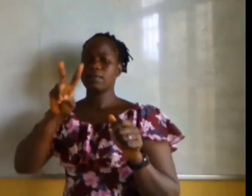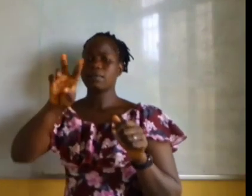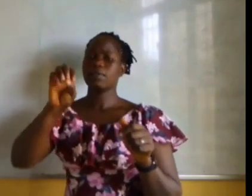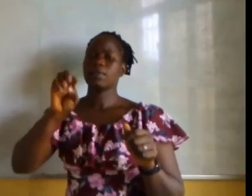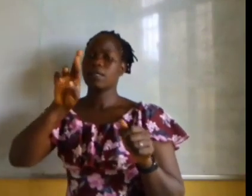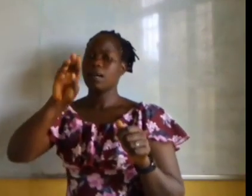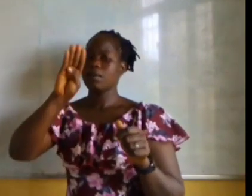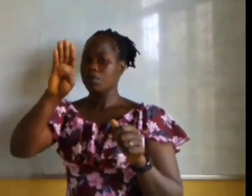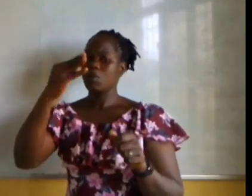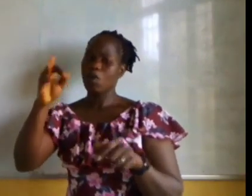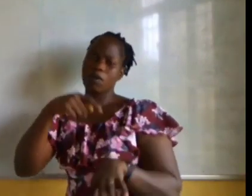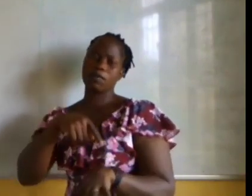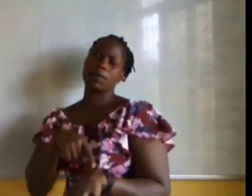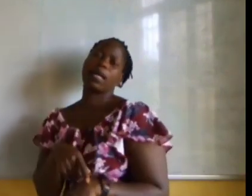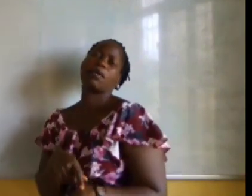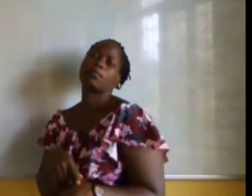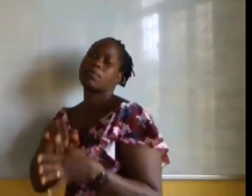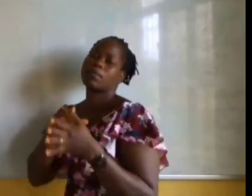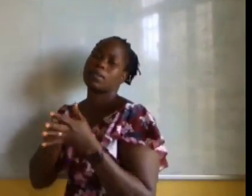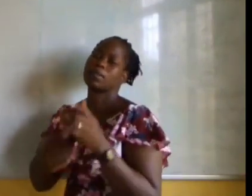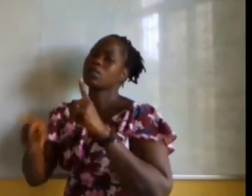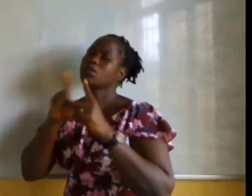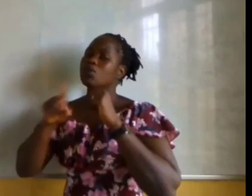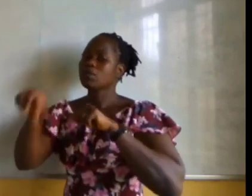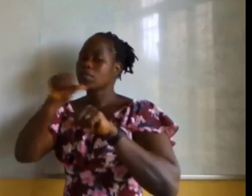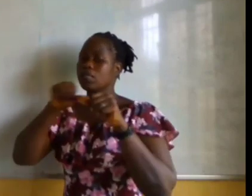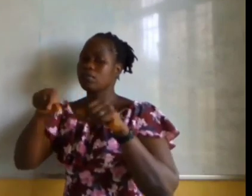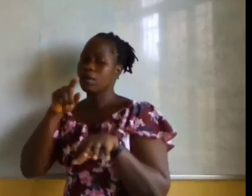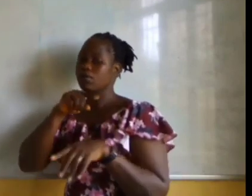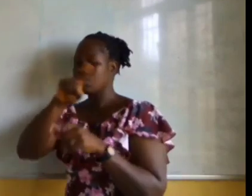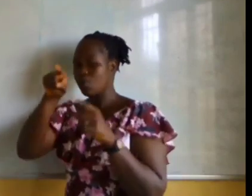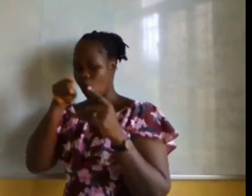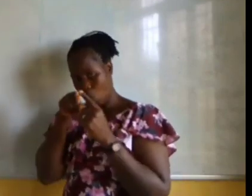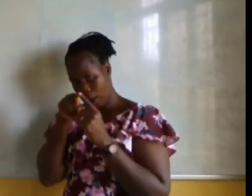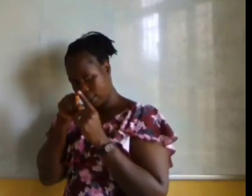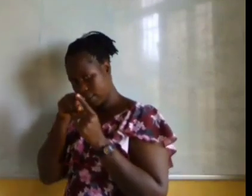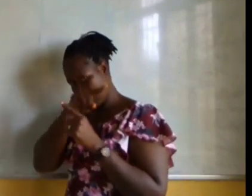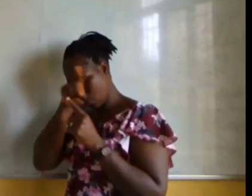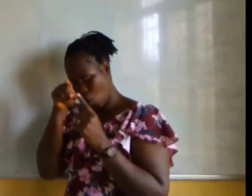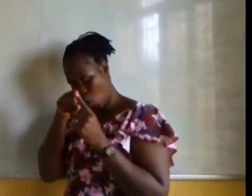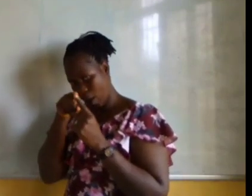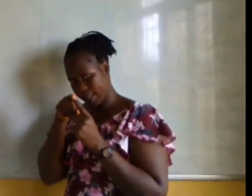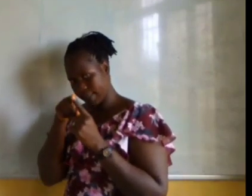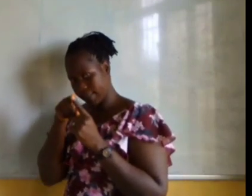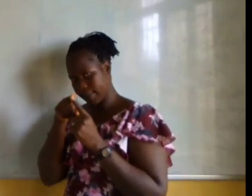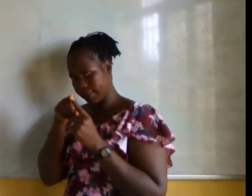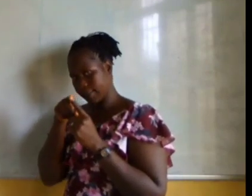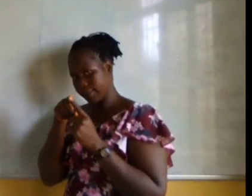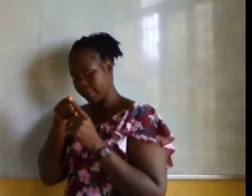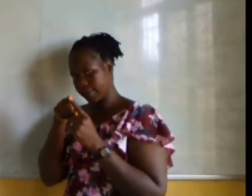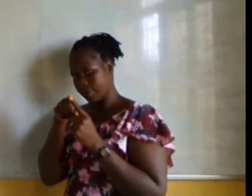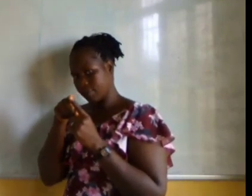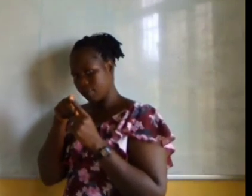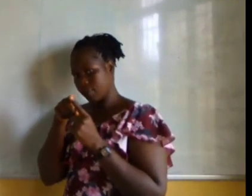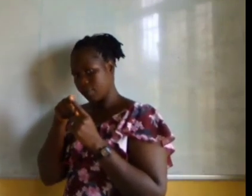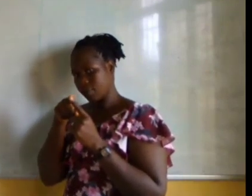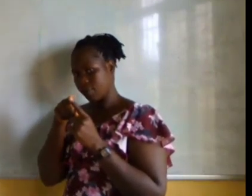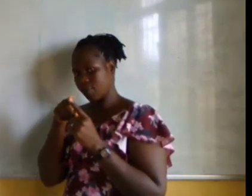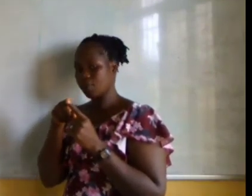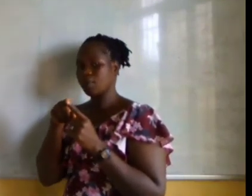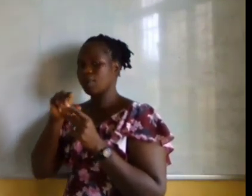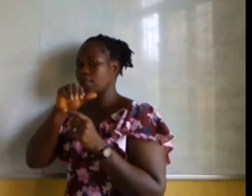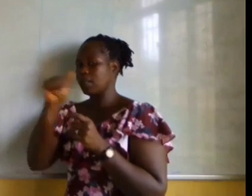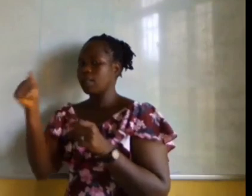Adverb of time talks about when. It answers the question of when. When an action